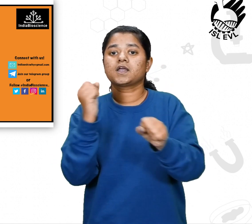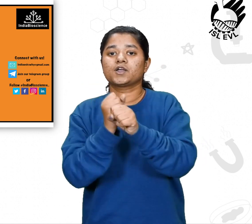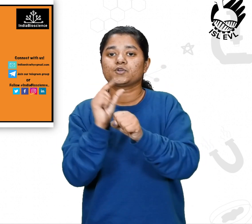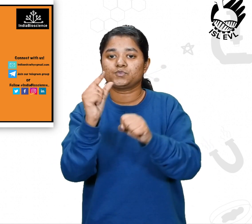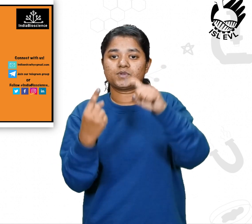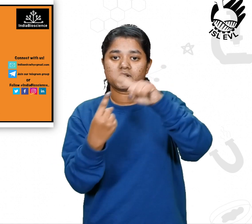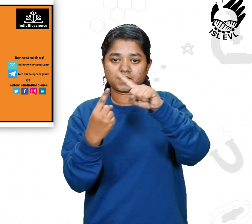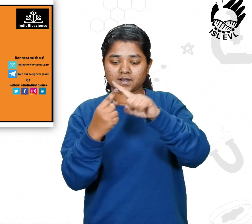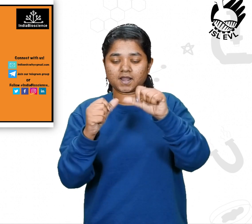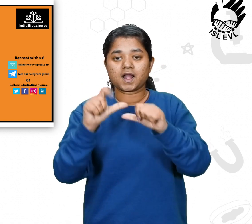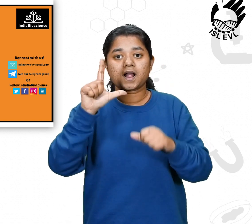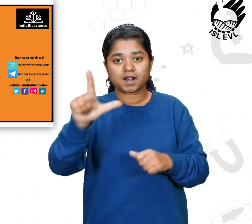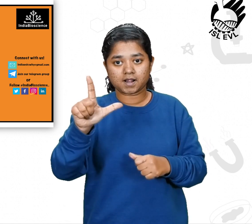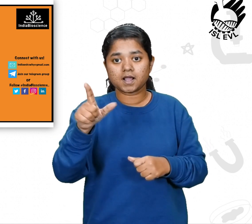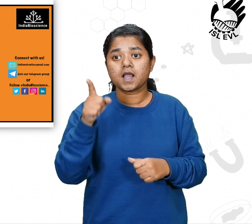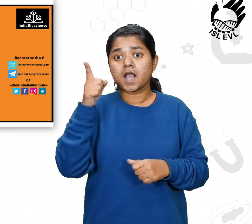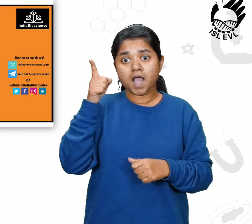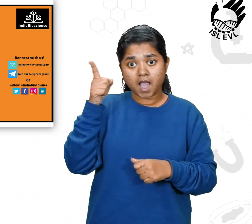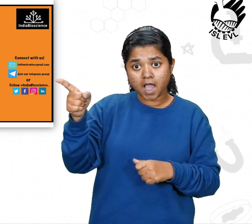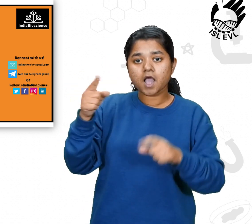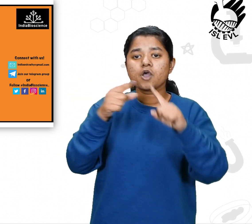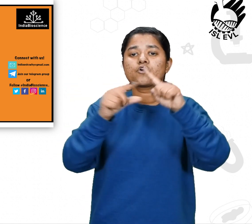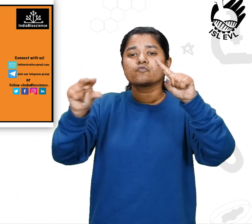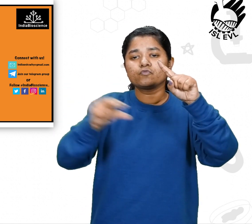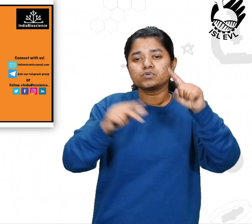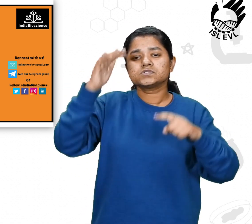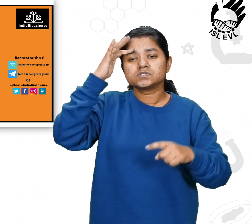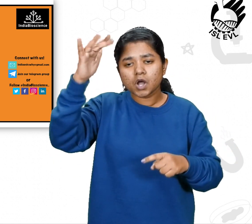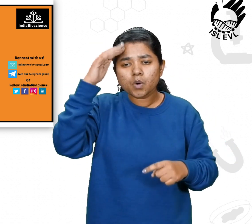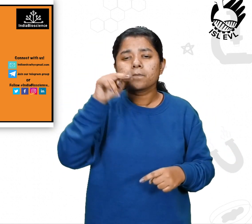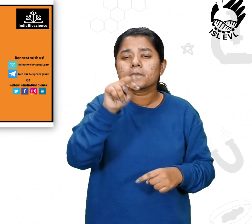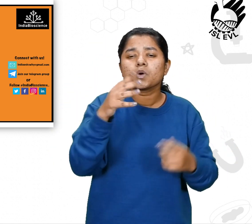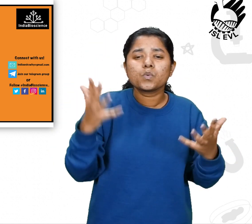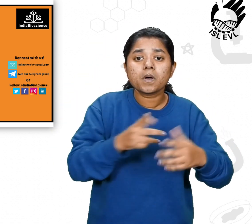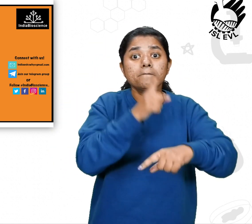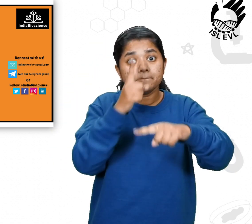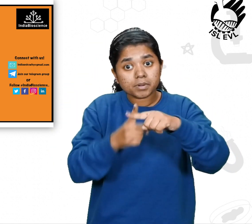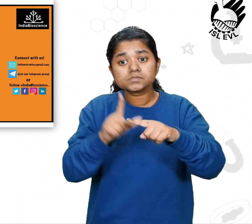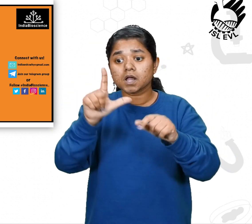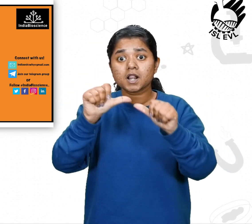he studies birds and other organisms in his lab.